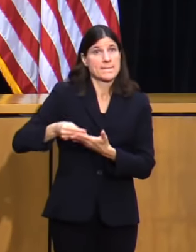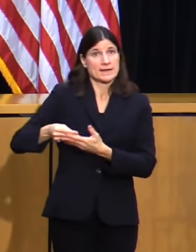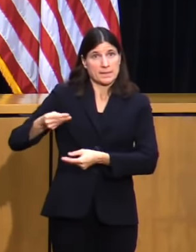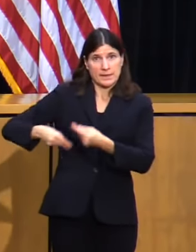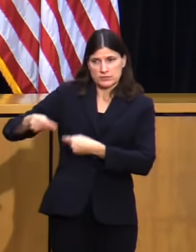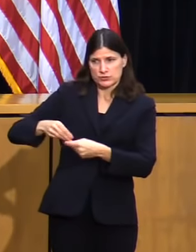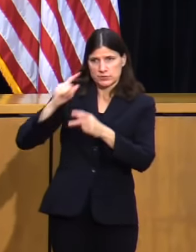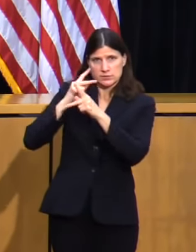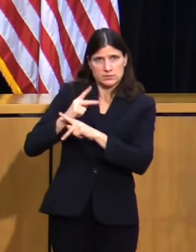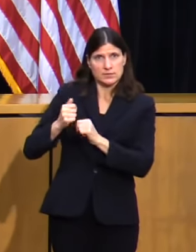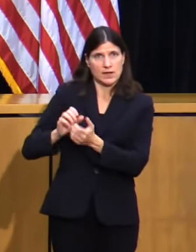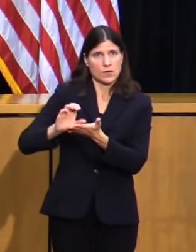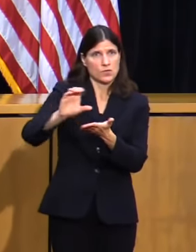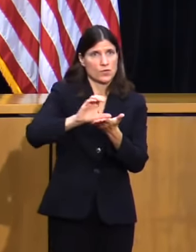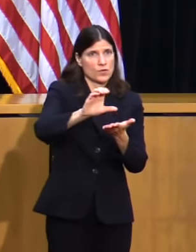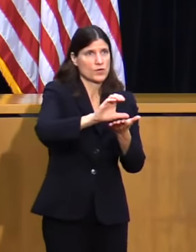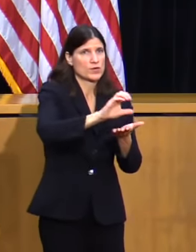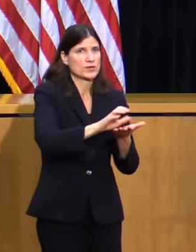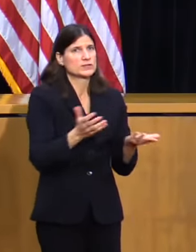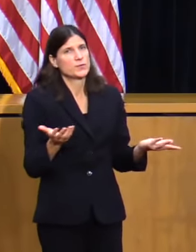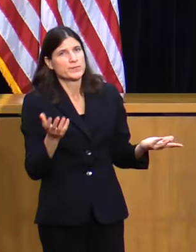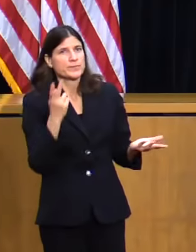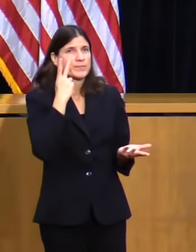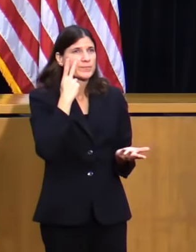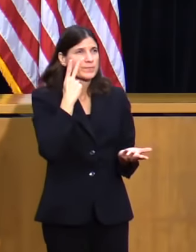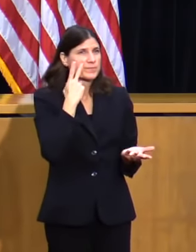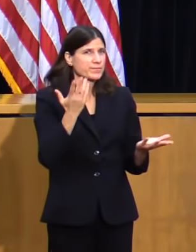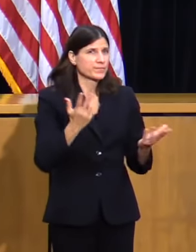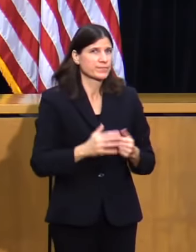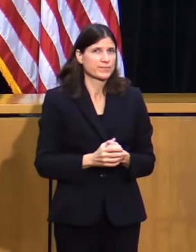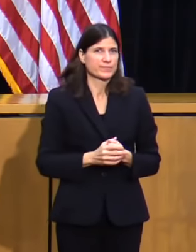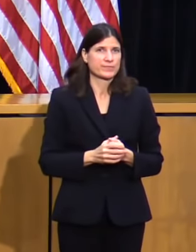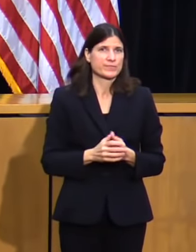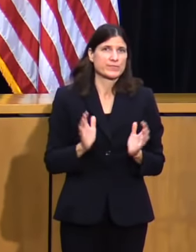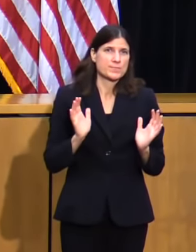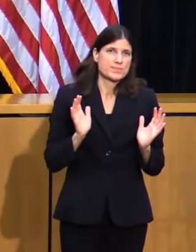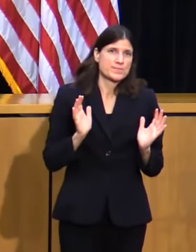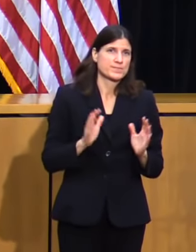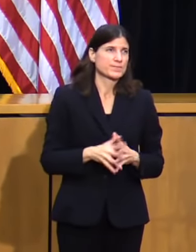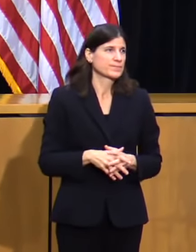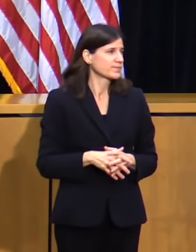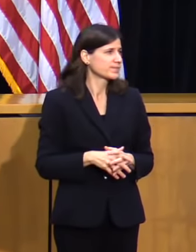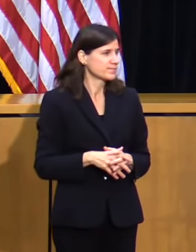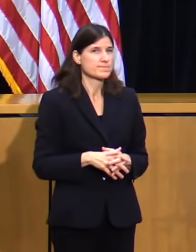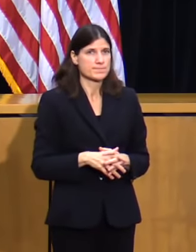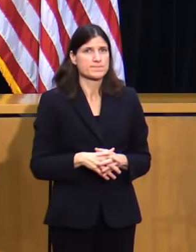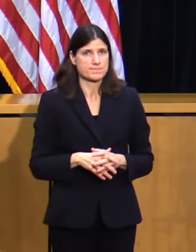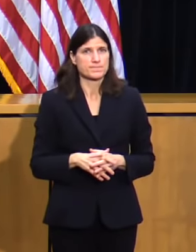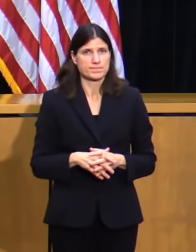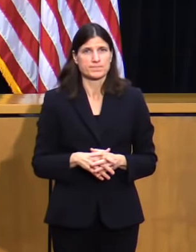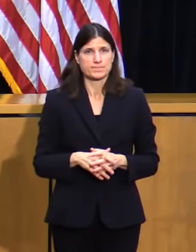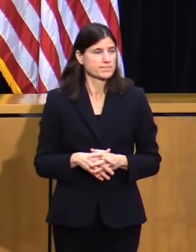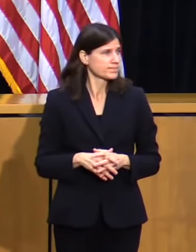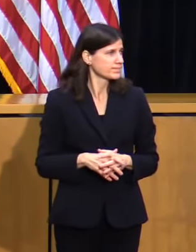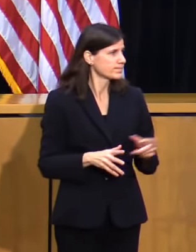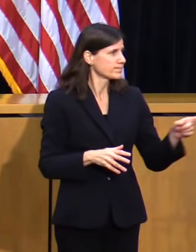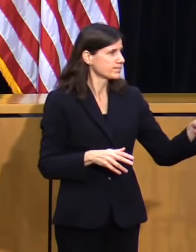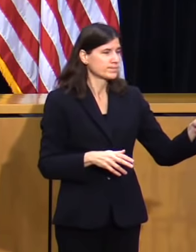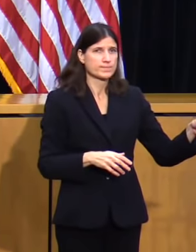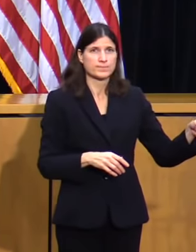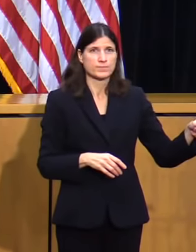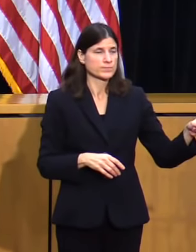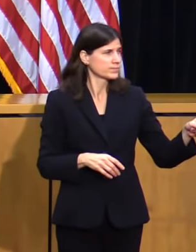What historical issues are you referring to that you cleaned up? Or is there anything that comes to mind primarily? I'm sorry, say that again, Steph? What